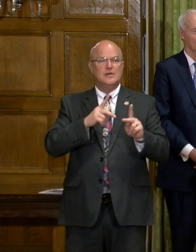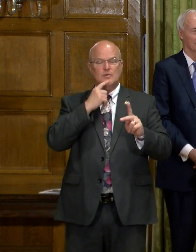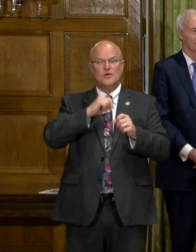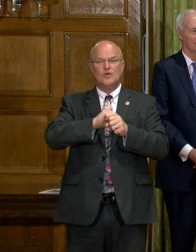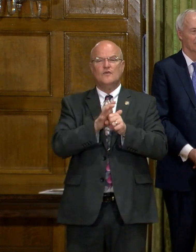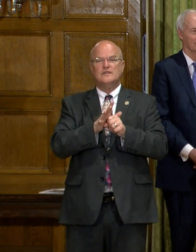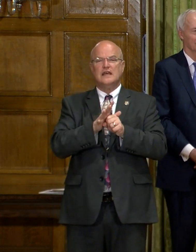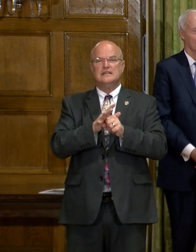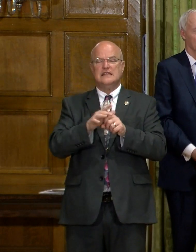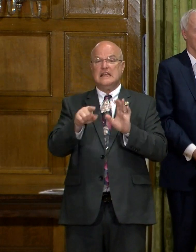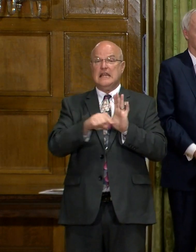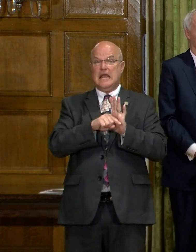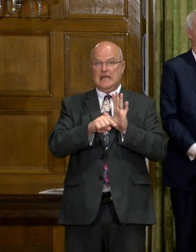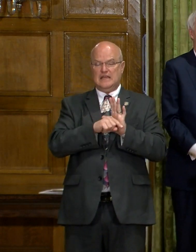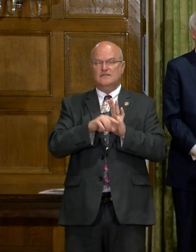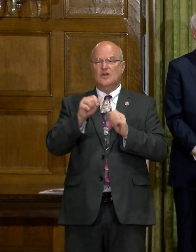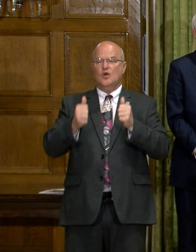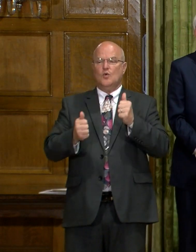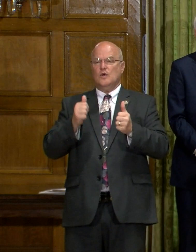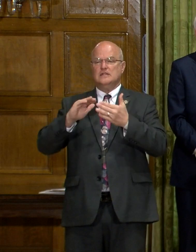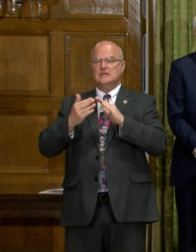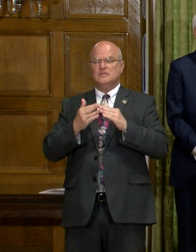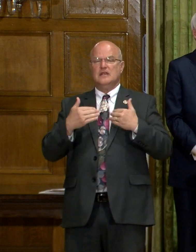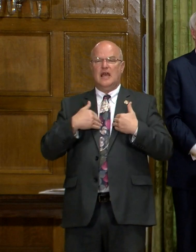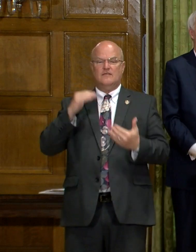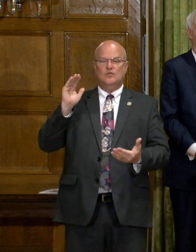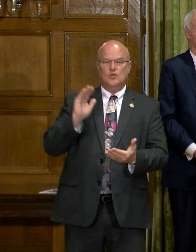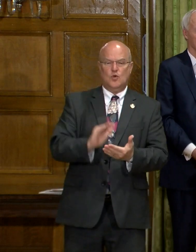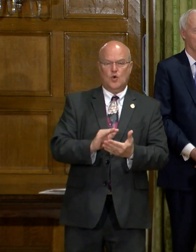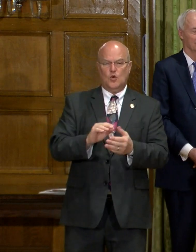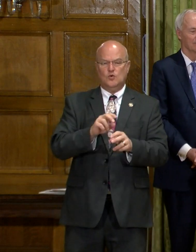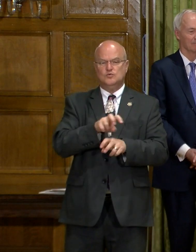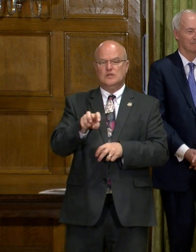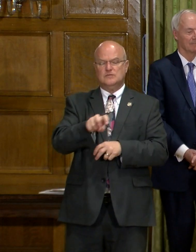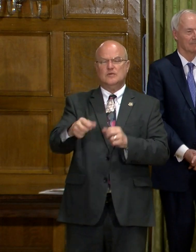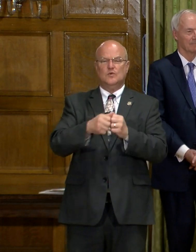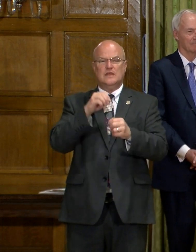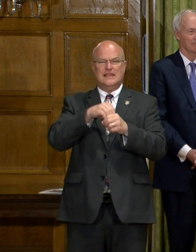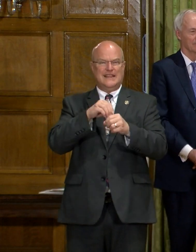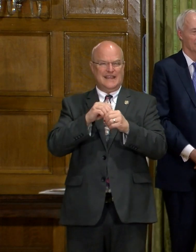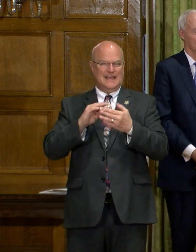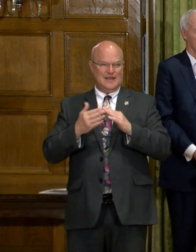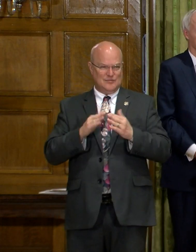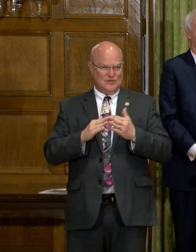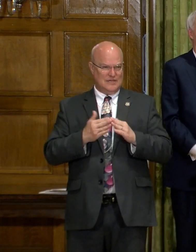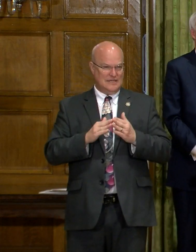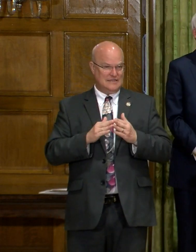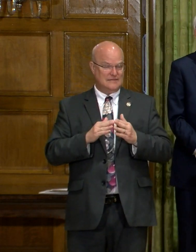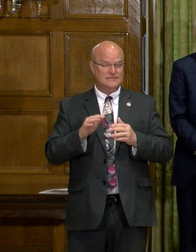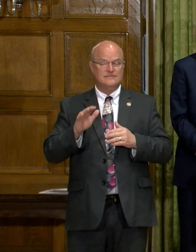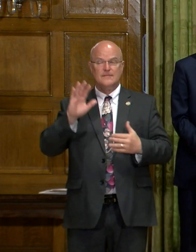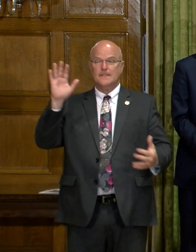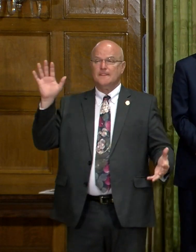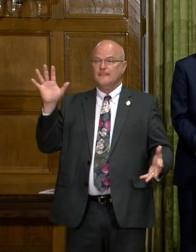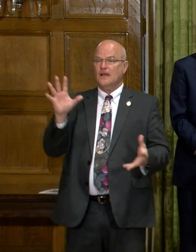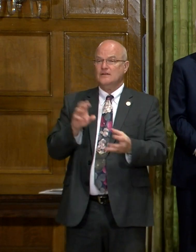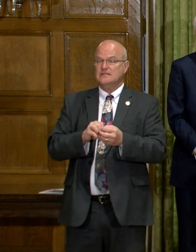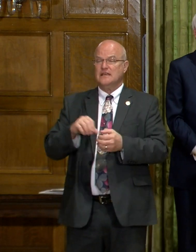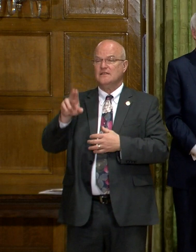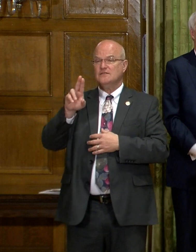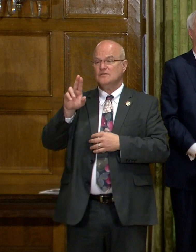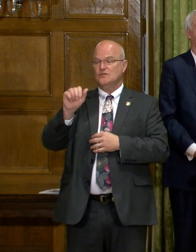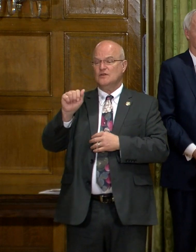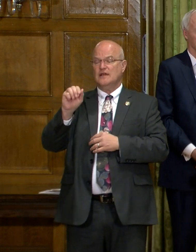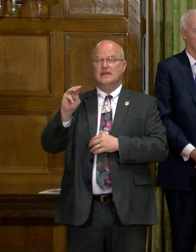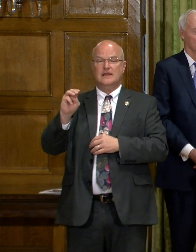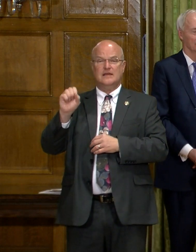who are COVID-19 negative and which communities have low levels of transmission within those communities. Altogether,